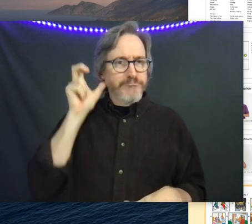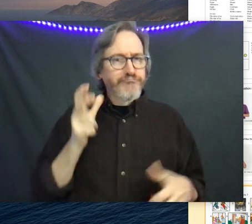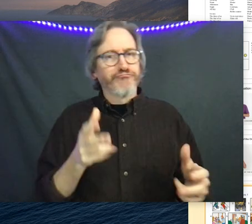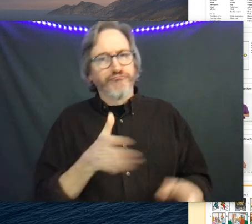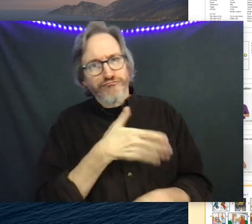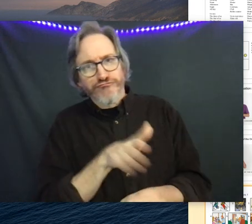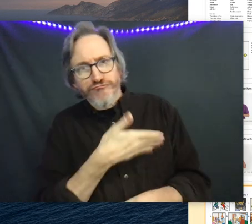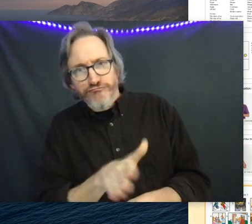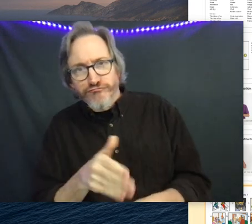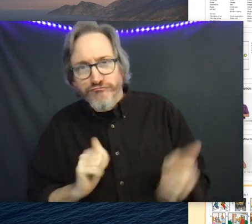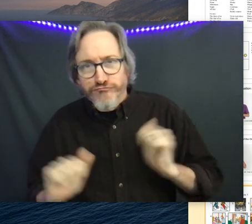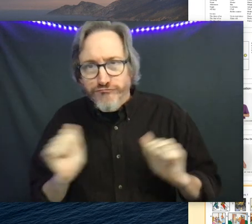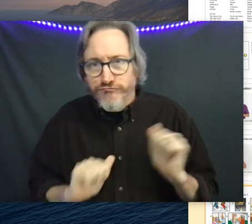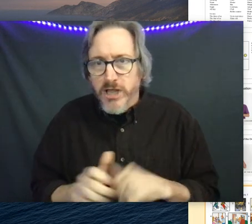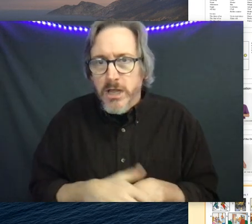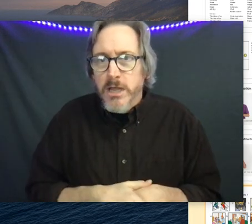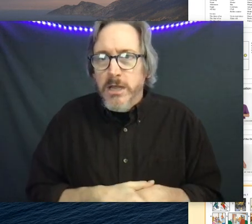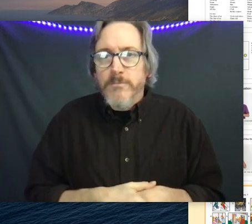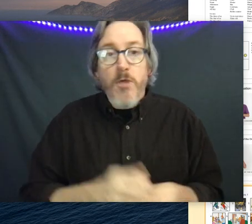listening,